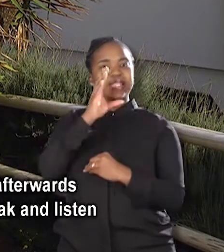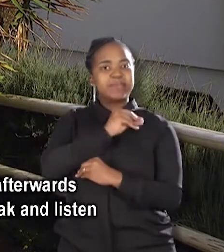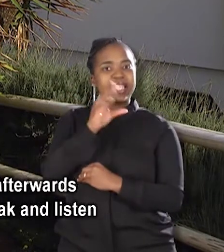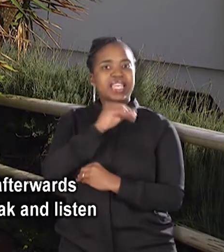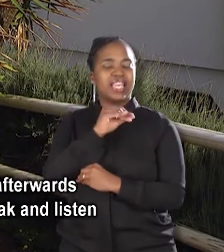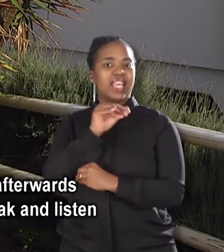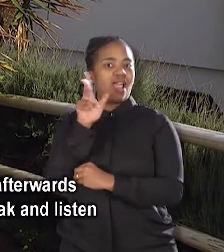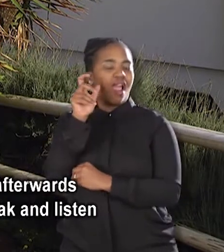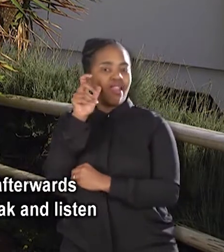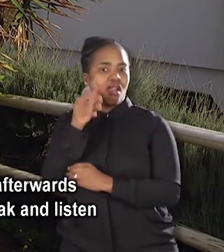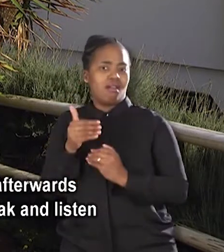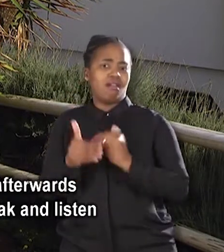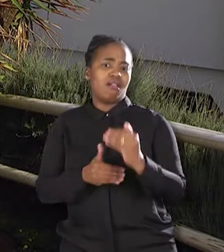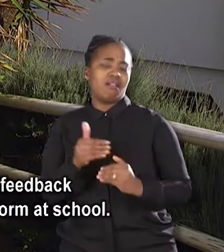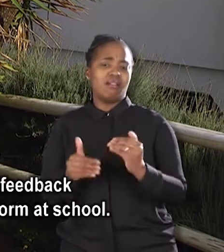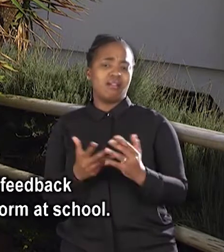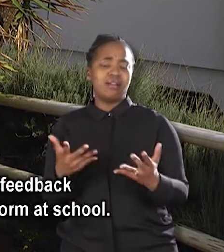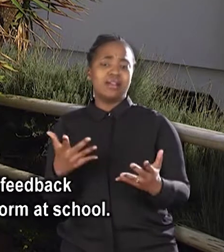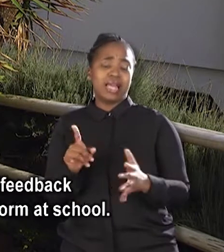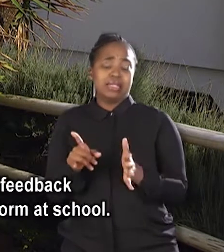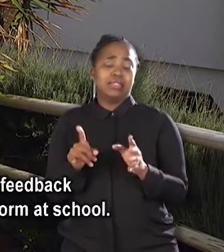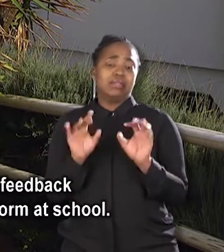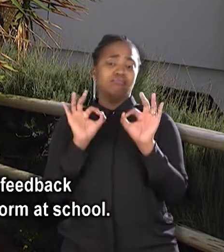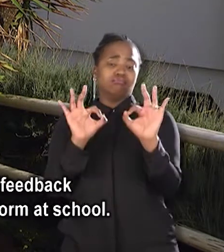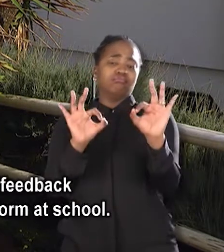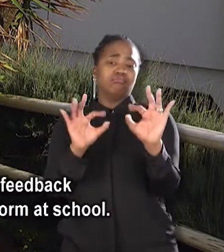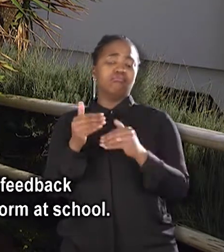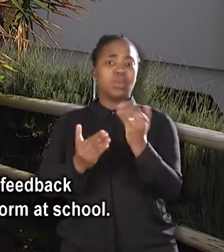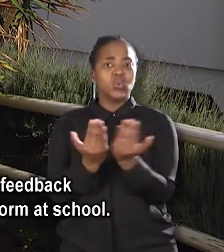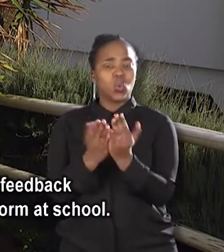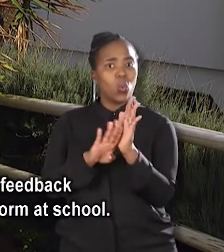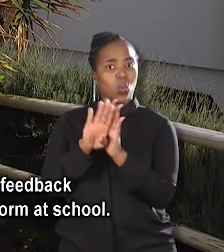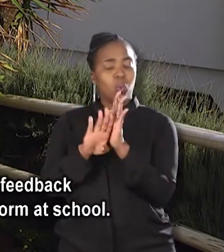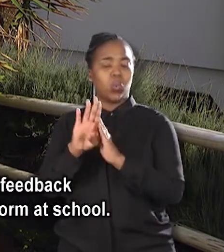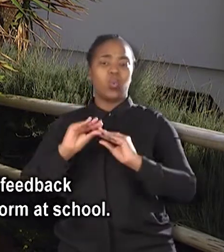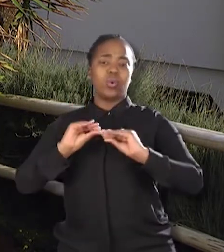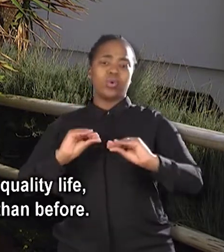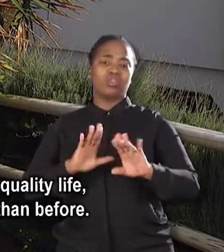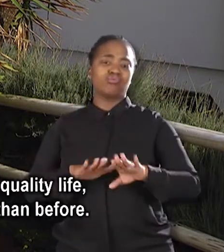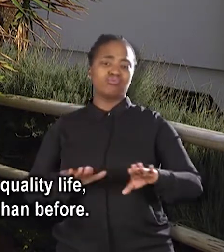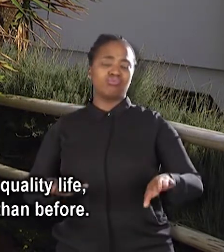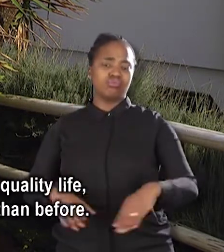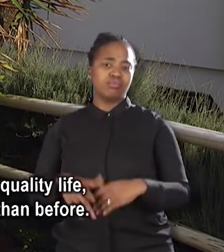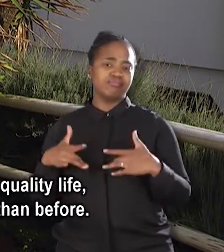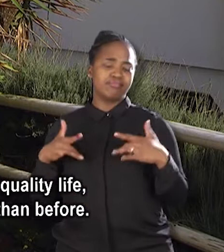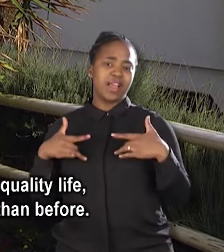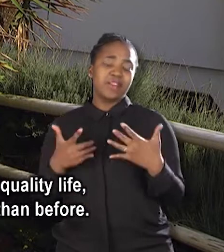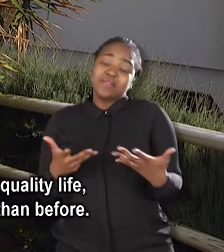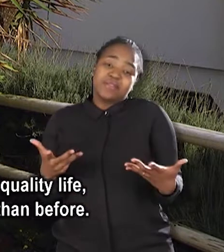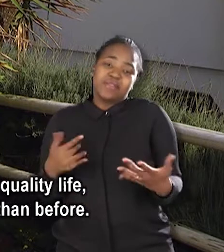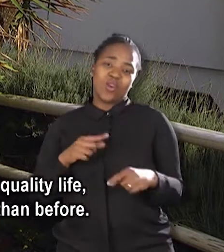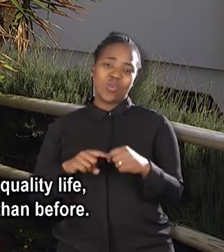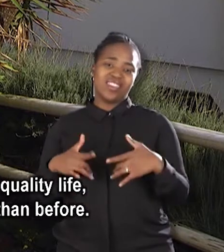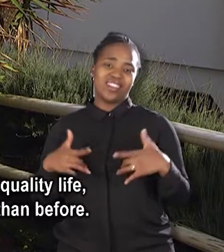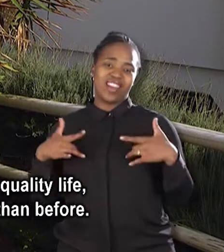to speak, learn to listen, and then how they then perform in school, education-wise, the children, and then just have